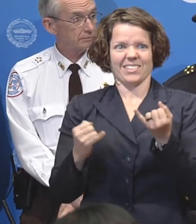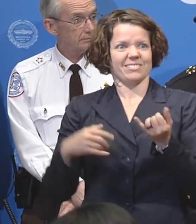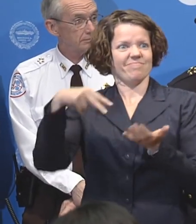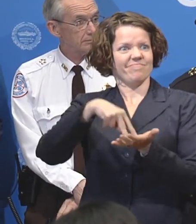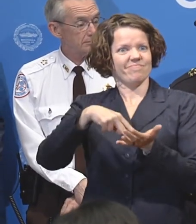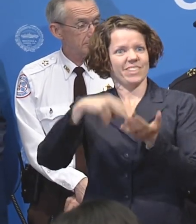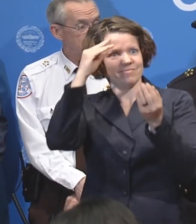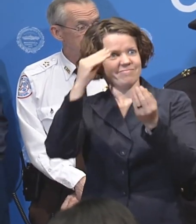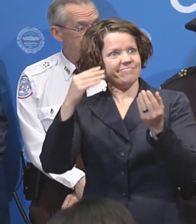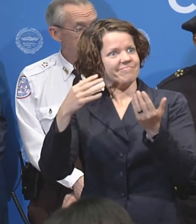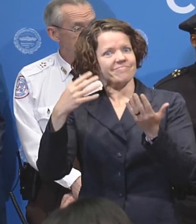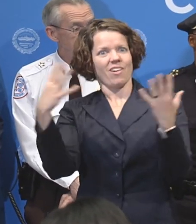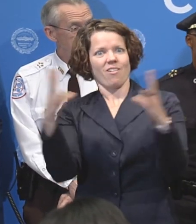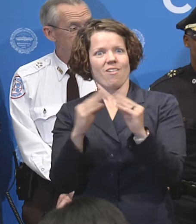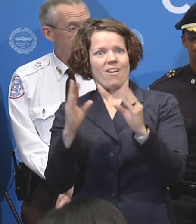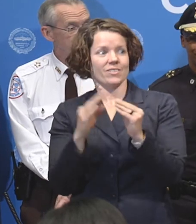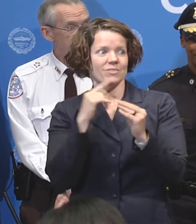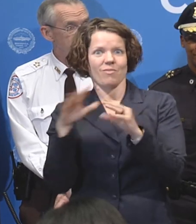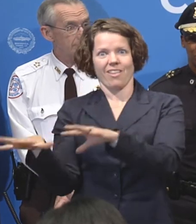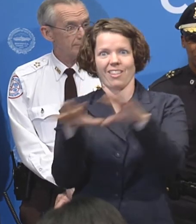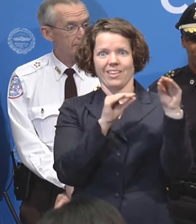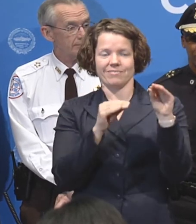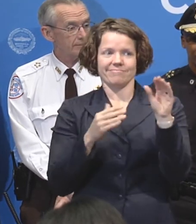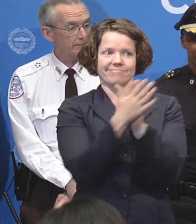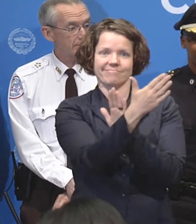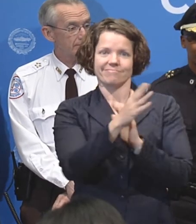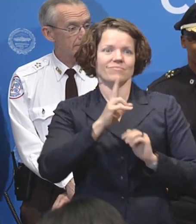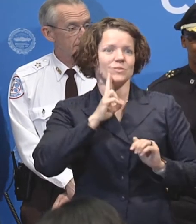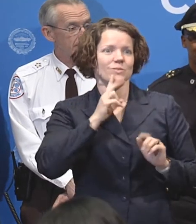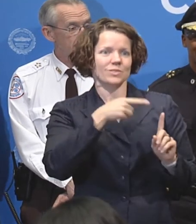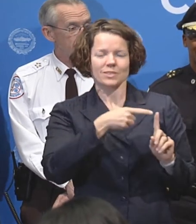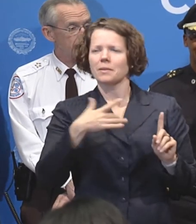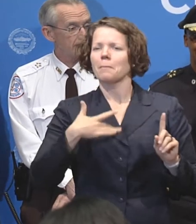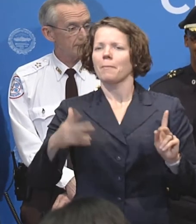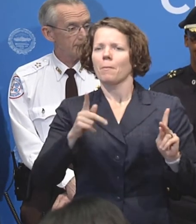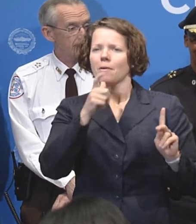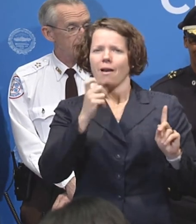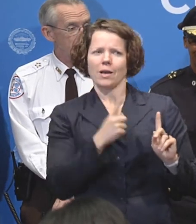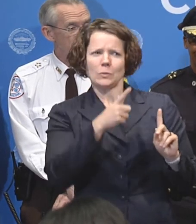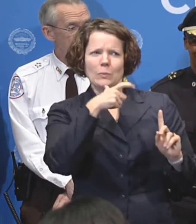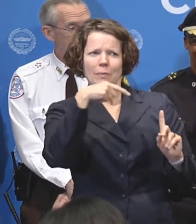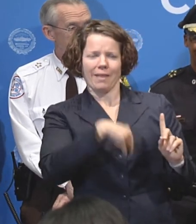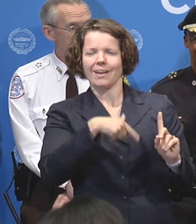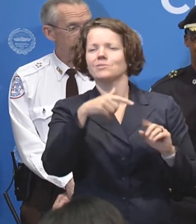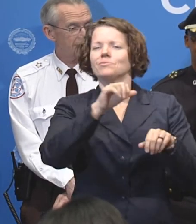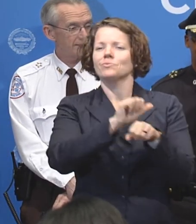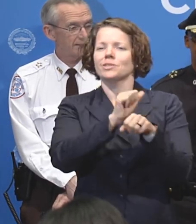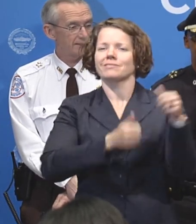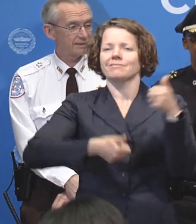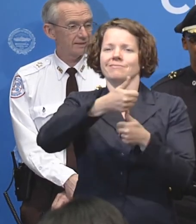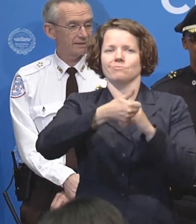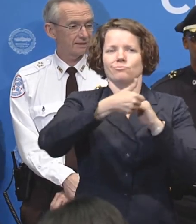just want to point that out to everybody because a lot of people say, who's the woman to your left? It's Gina Fandaka, Transportation.